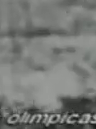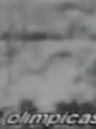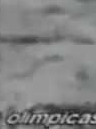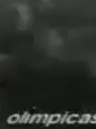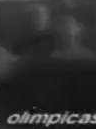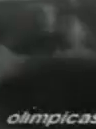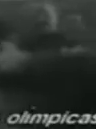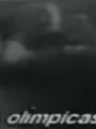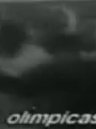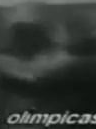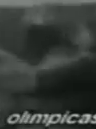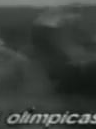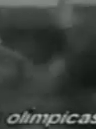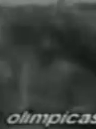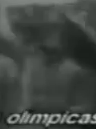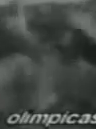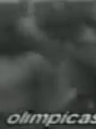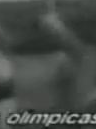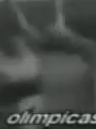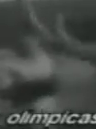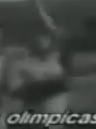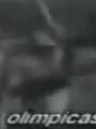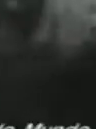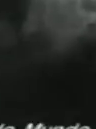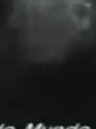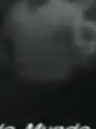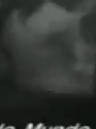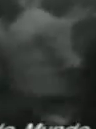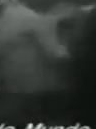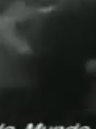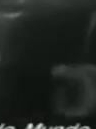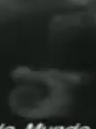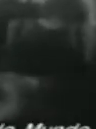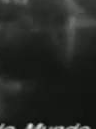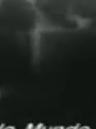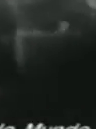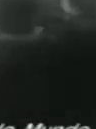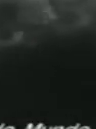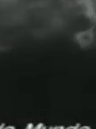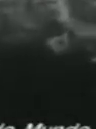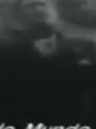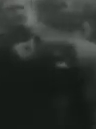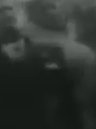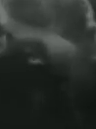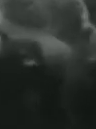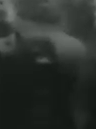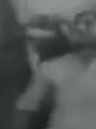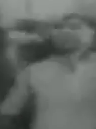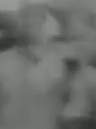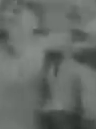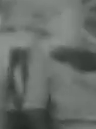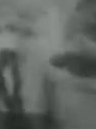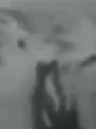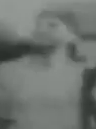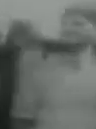last. After 2 Olympic victories, Uruguay could now call themselves true world champions.